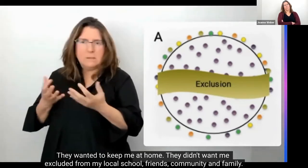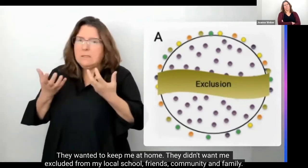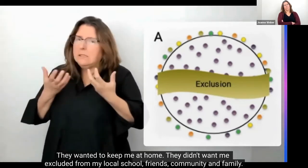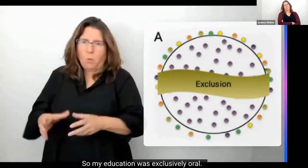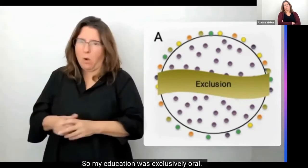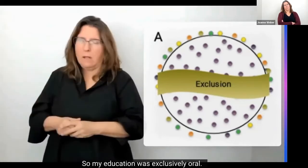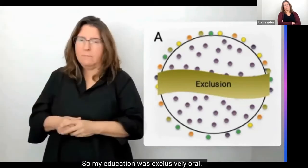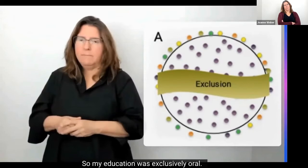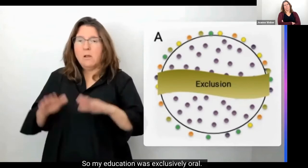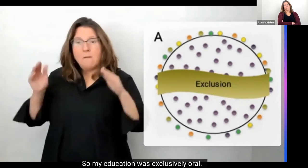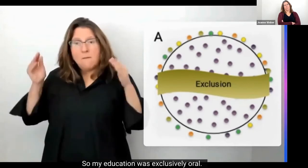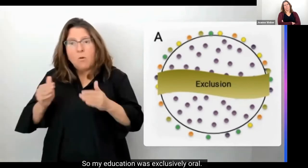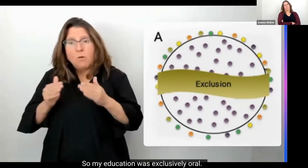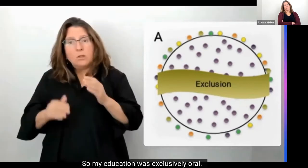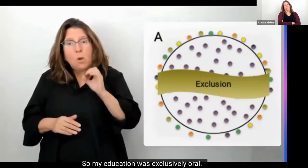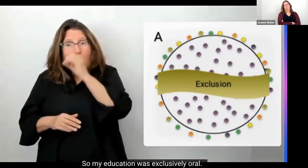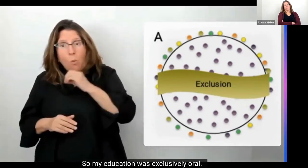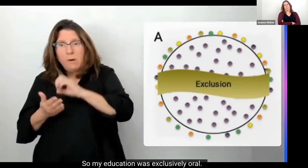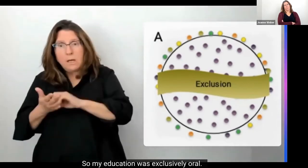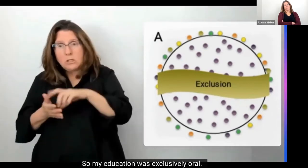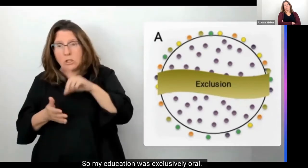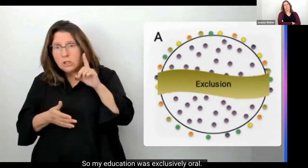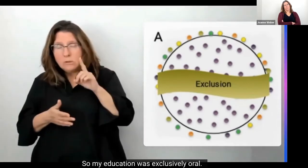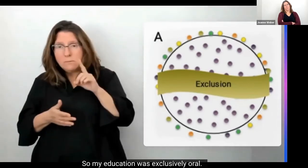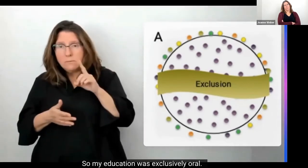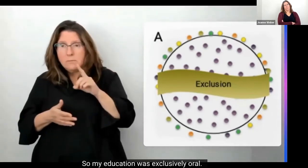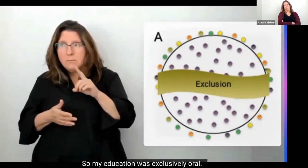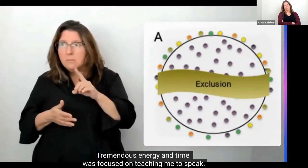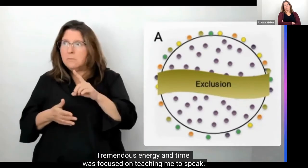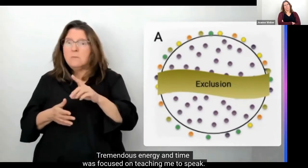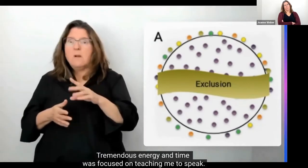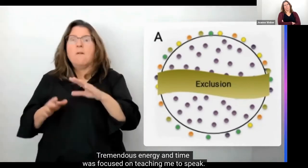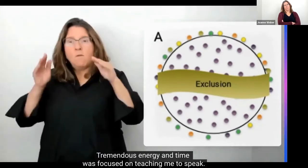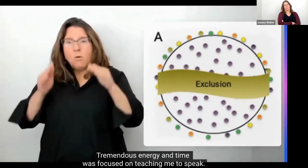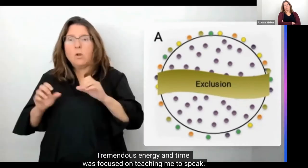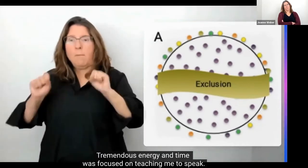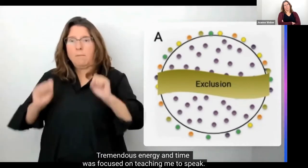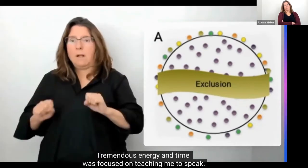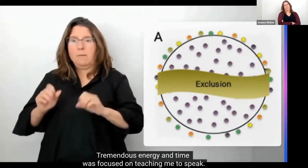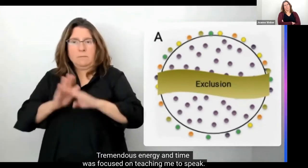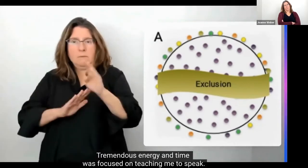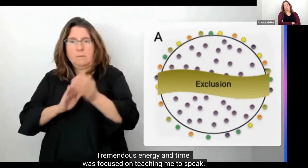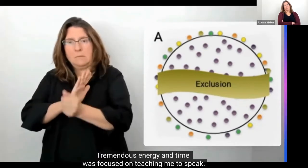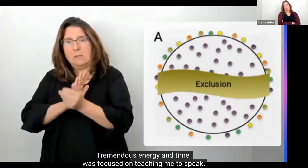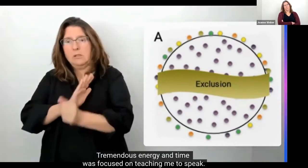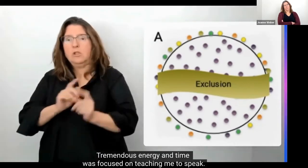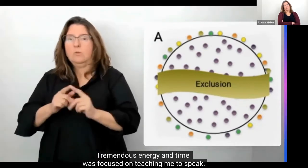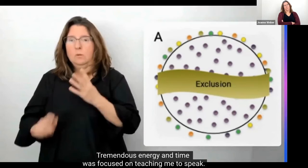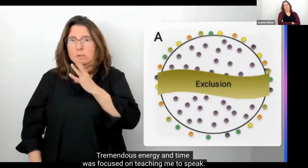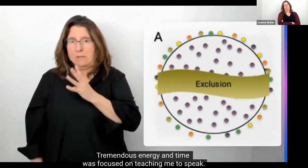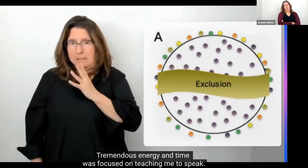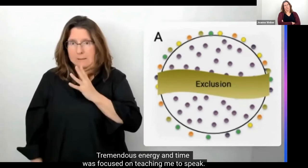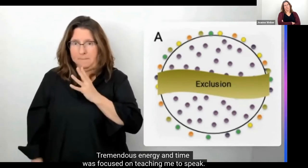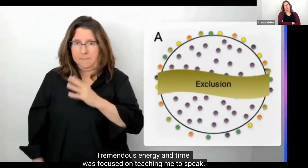So my education was exclusively oral. Tremendous energy and time was focused on teaching me to